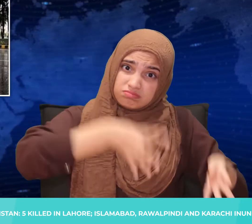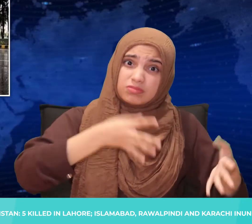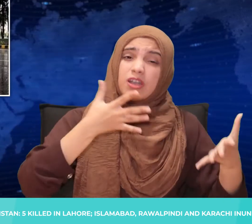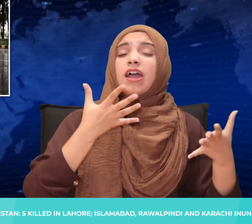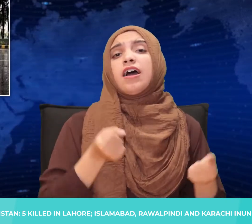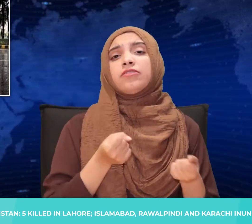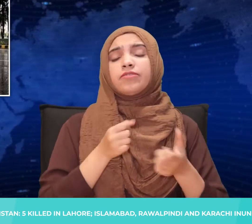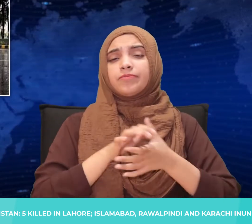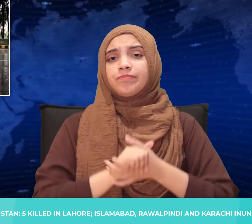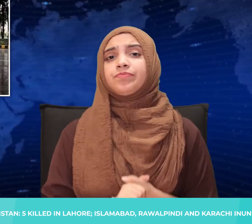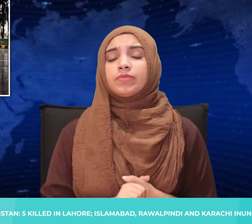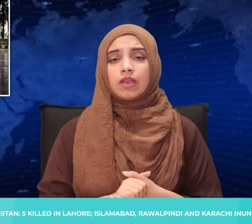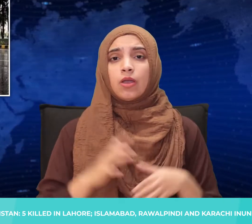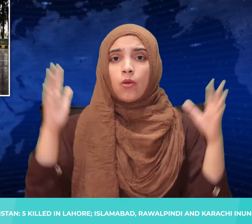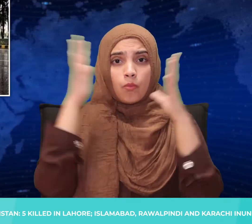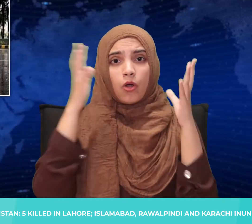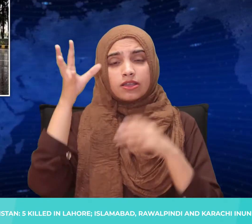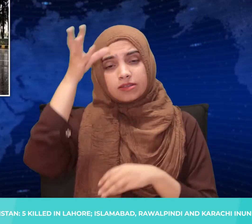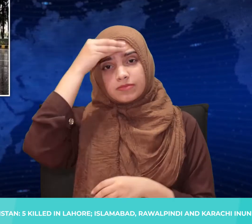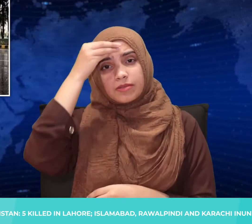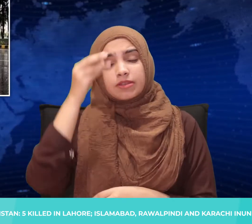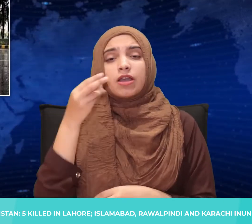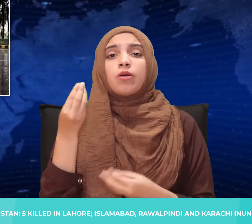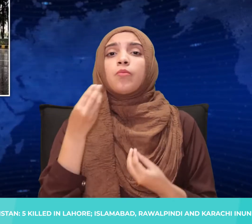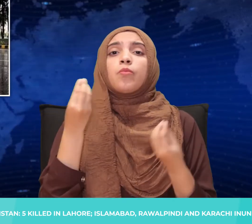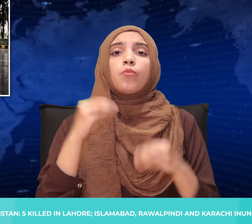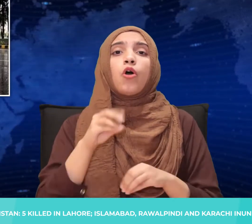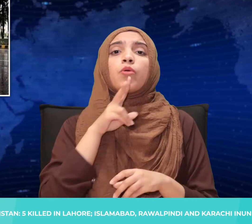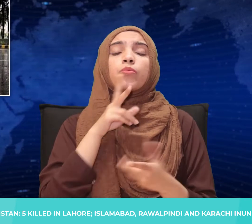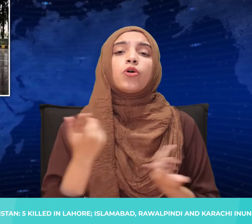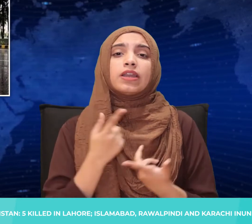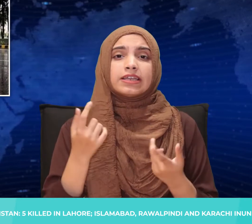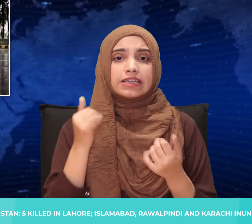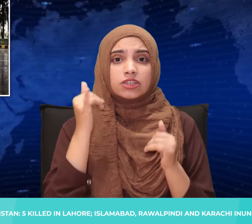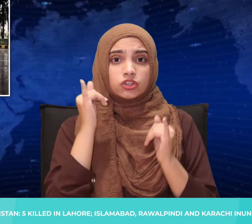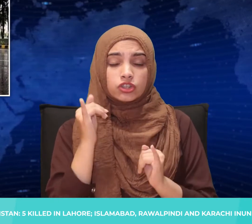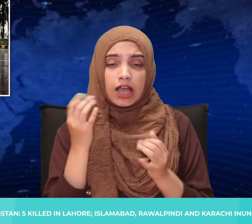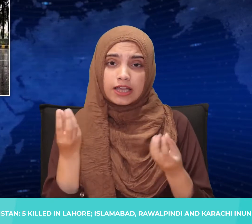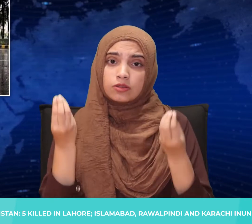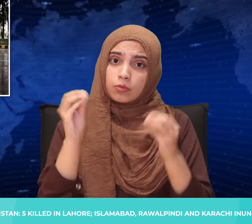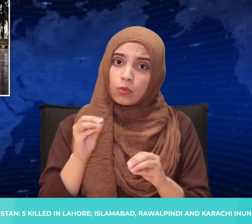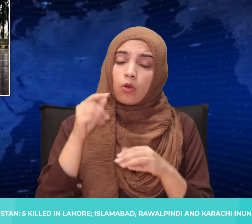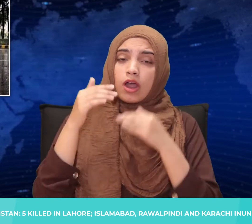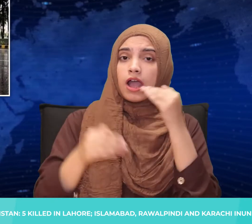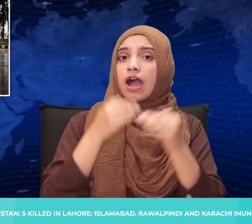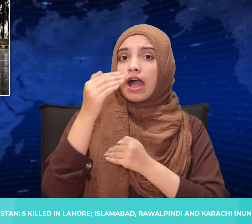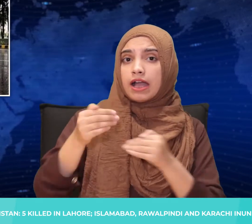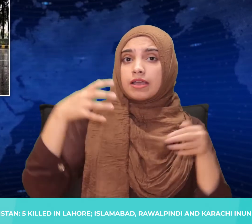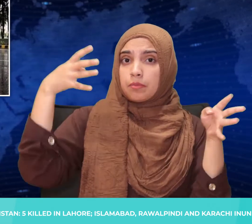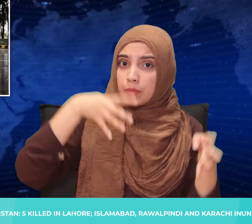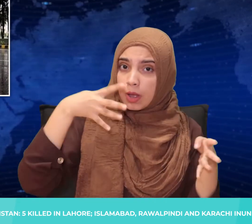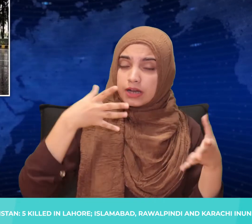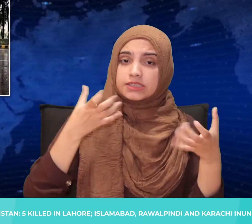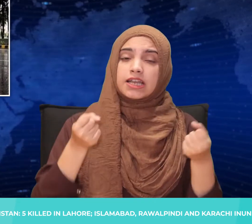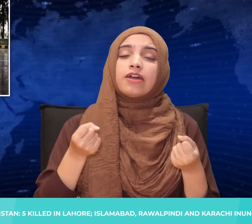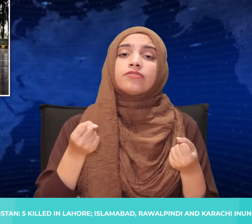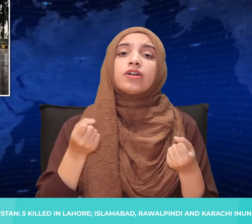The Weather Department said that the city will likely experience a partly overcast condition over the